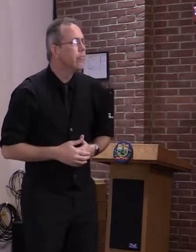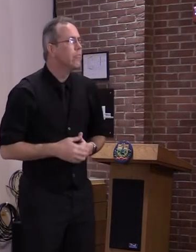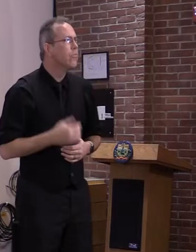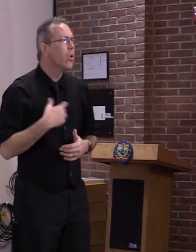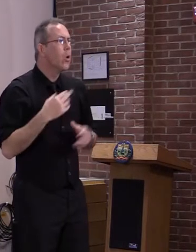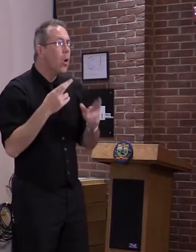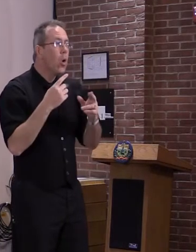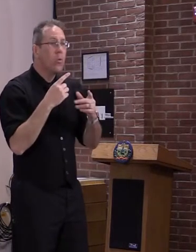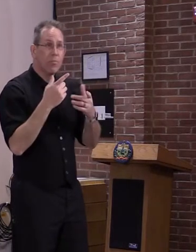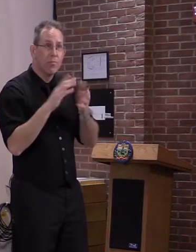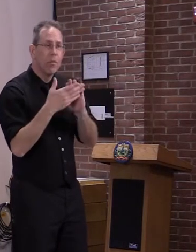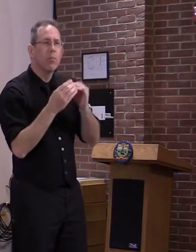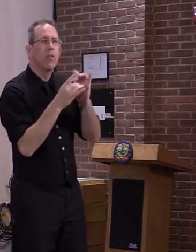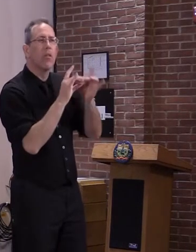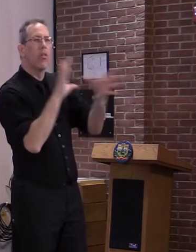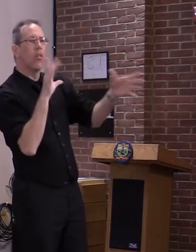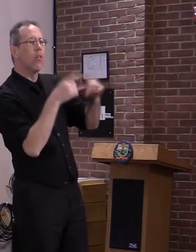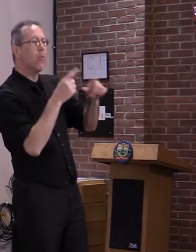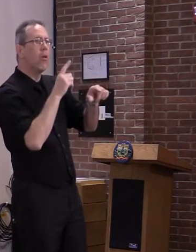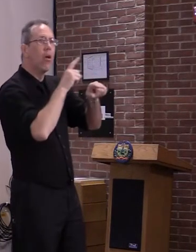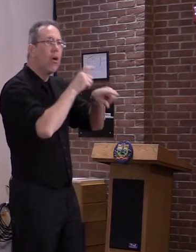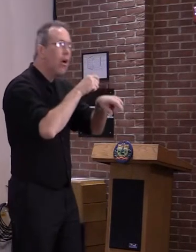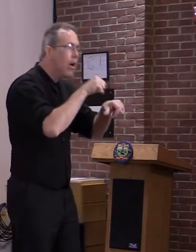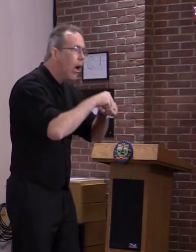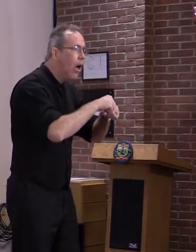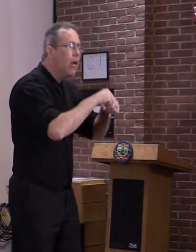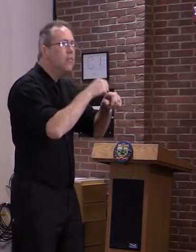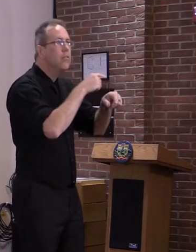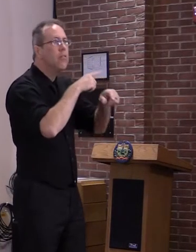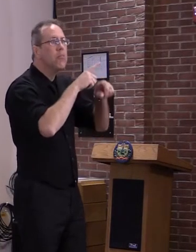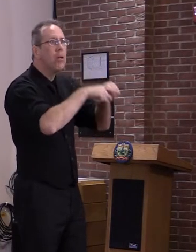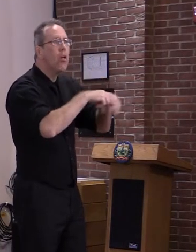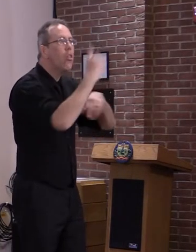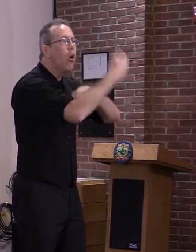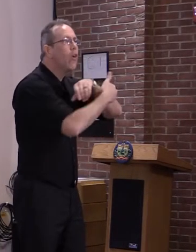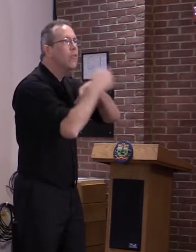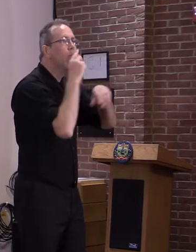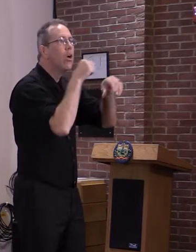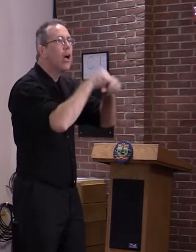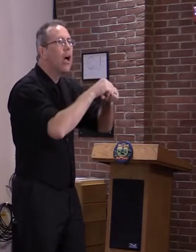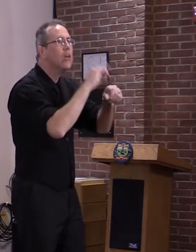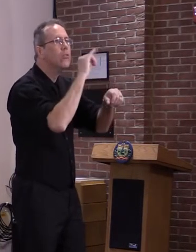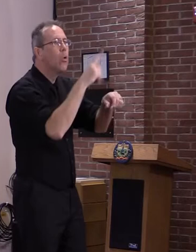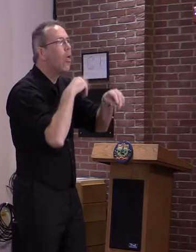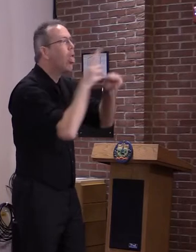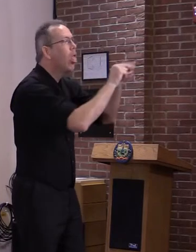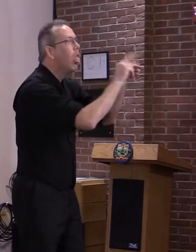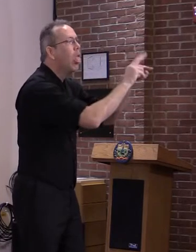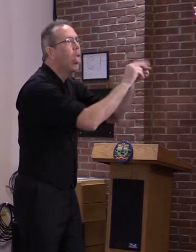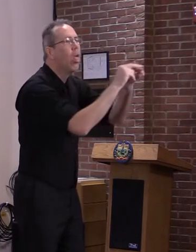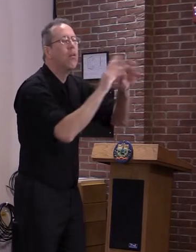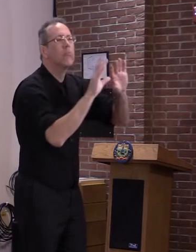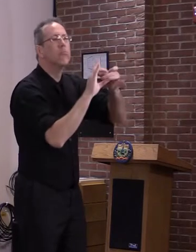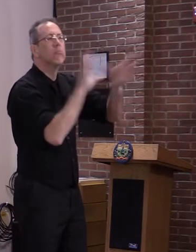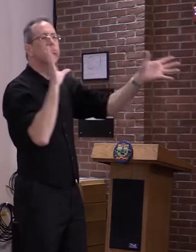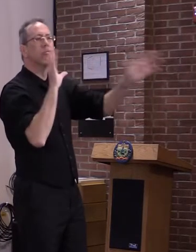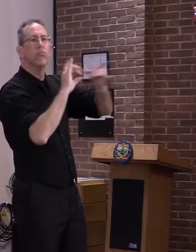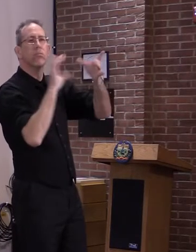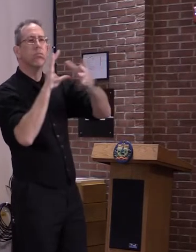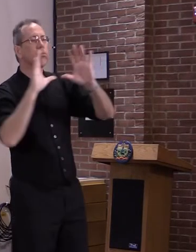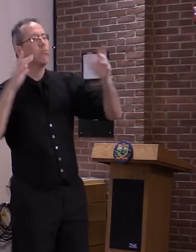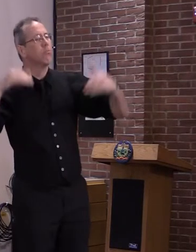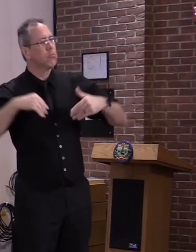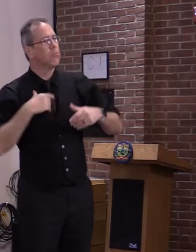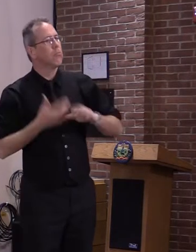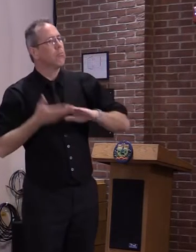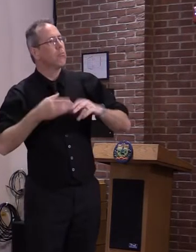on the Russias of the world or the Middle East or any other country for that matter. We should be able to stand on